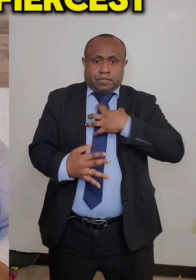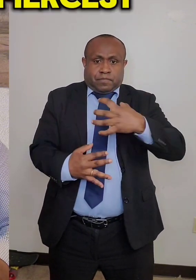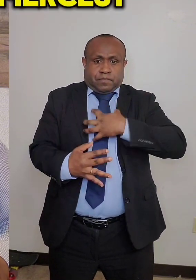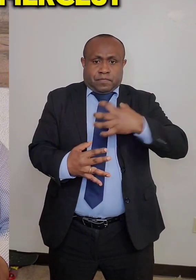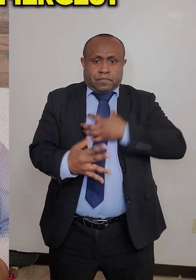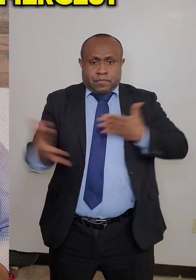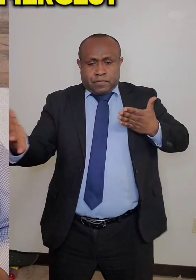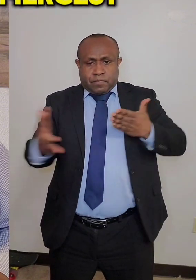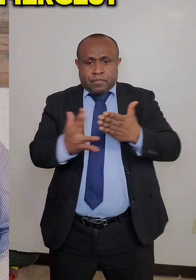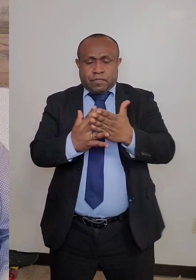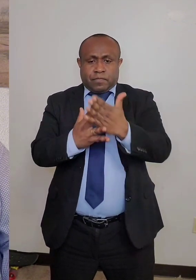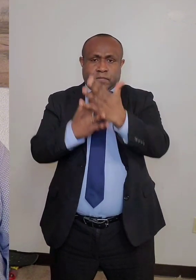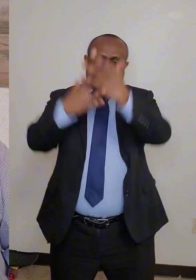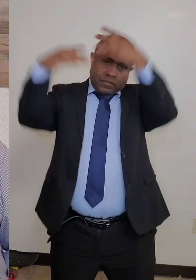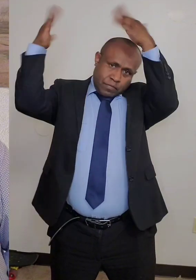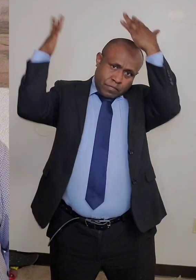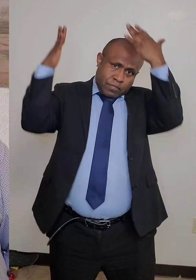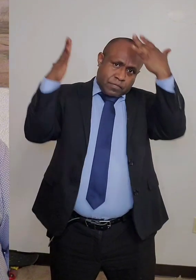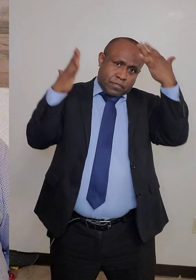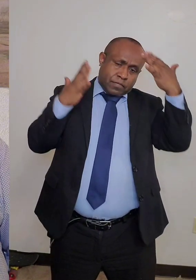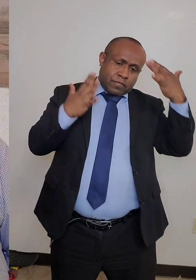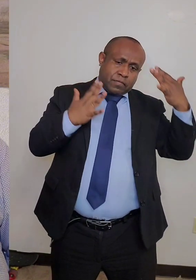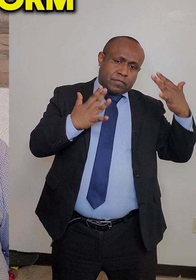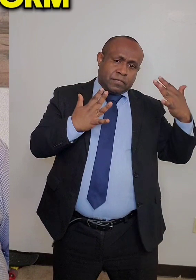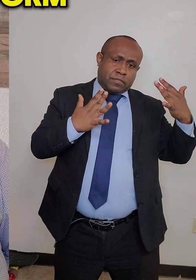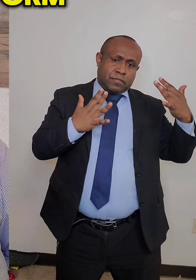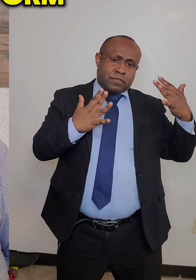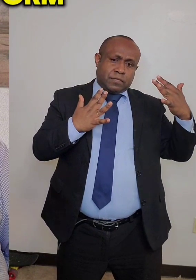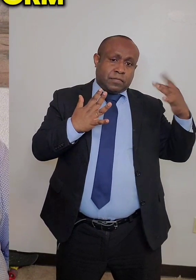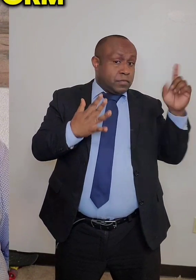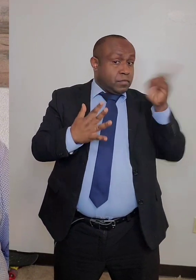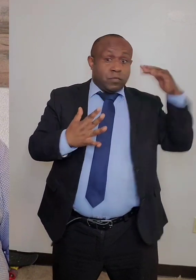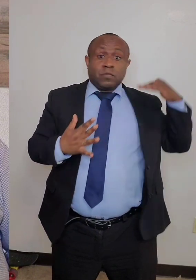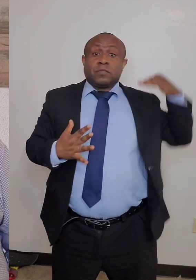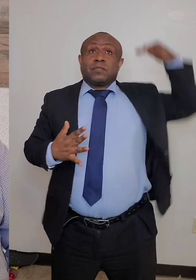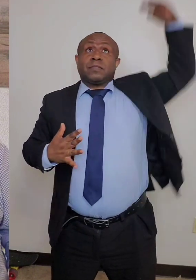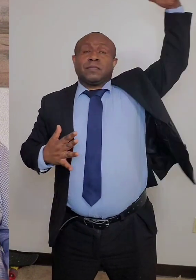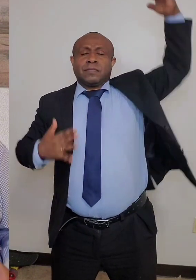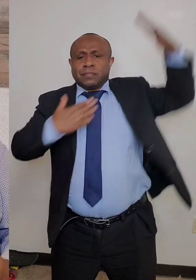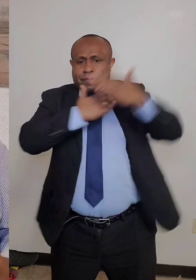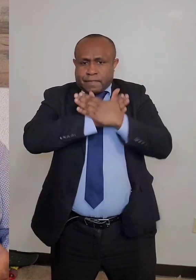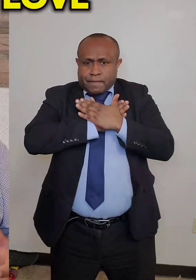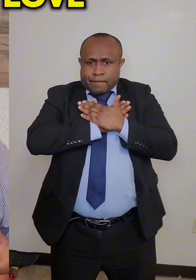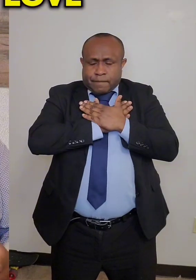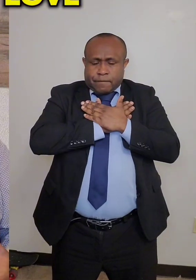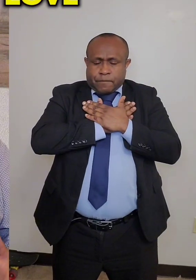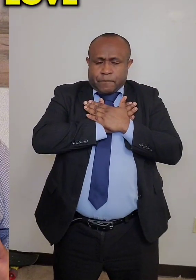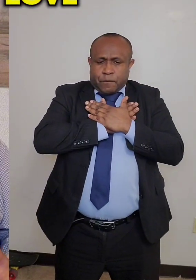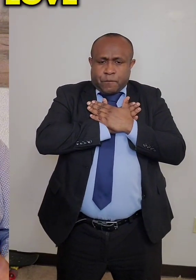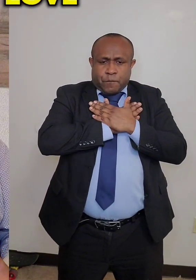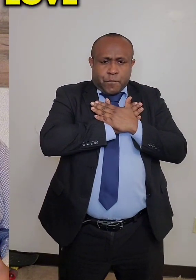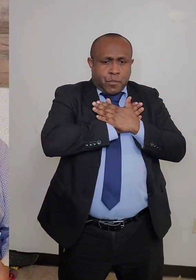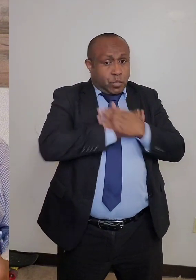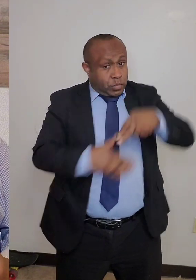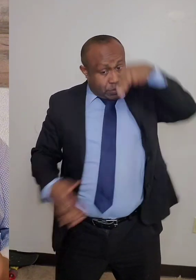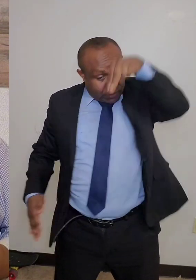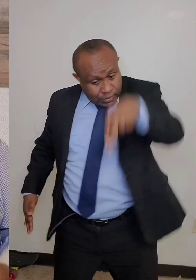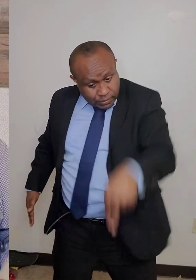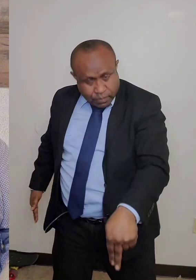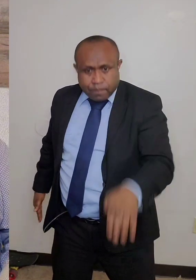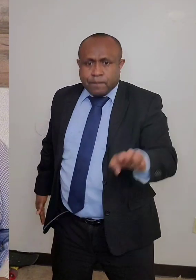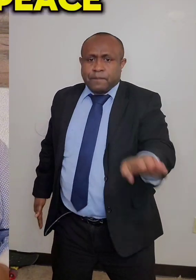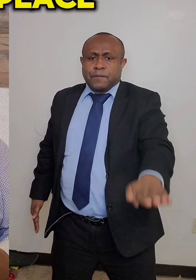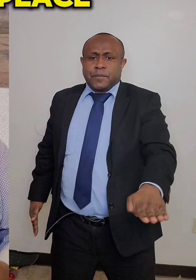firm through the fiercest drought and storm. What heights of love,